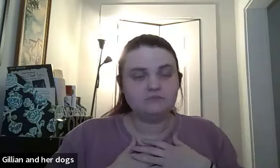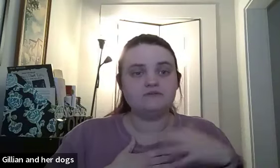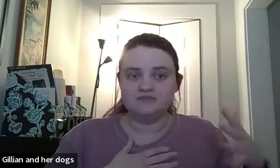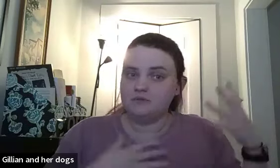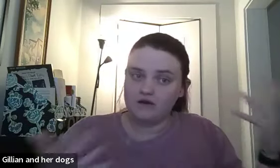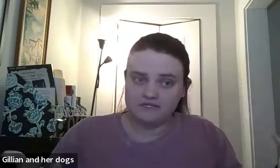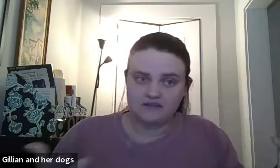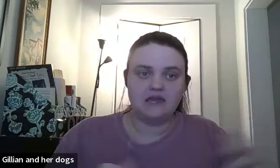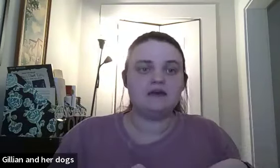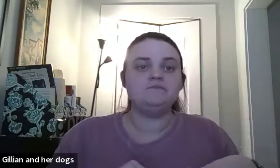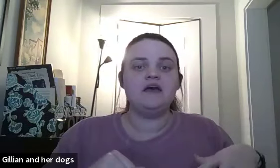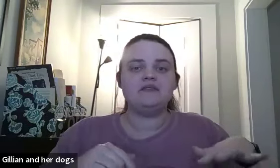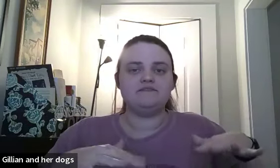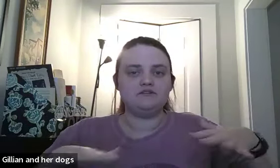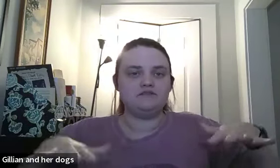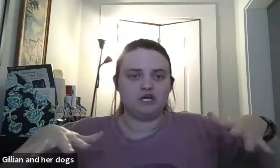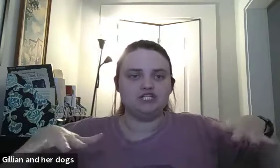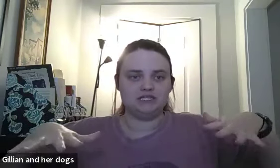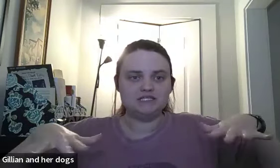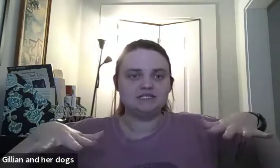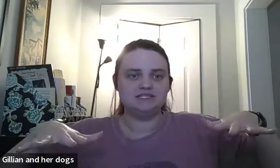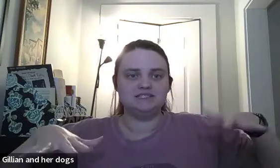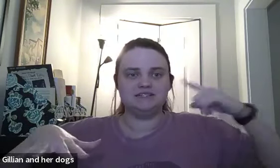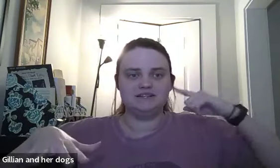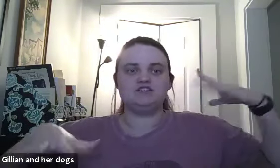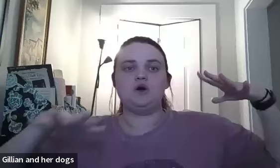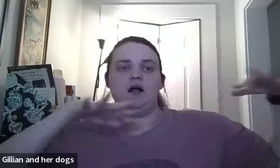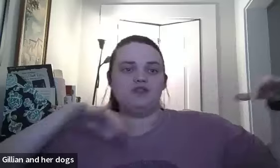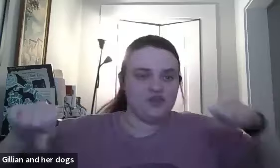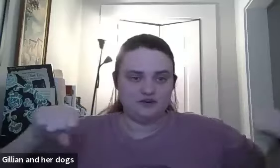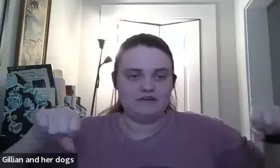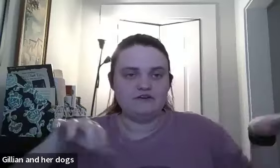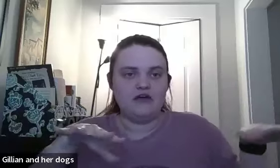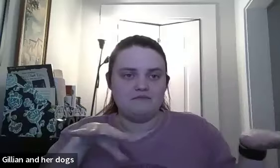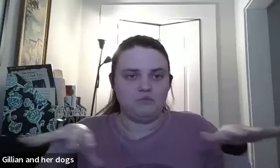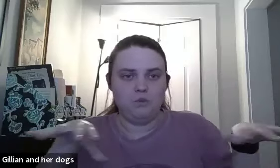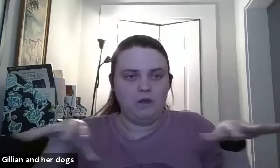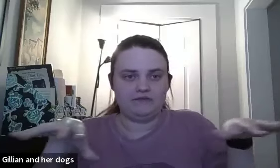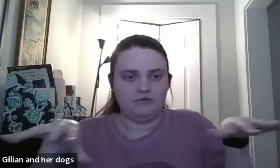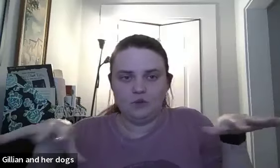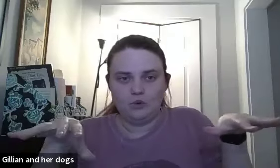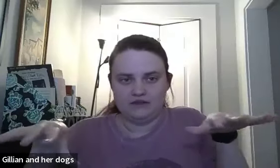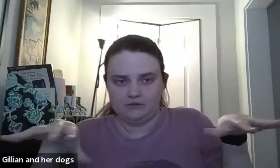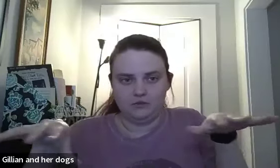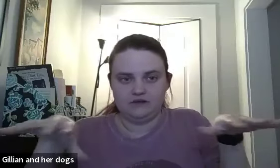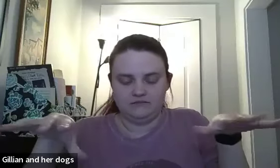thunder, but for deaf people, obviously they can't. They feel the vibrations. So thunder, they'll feel that like the floor, like the wood,